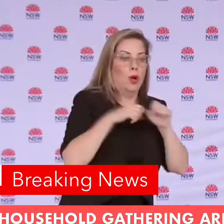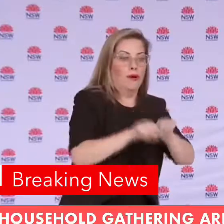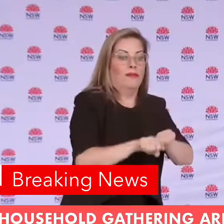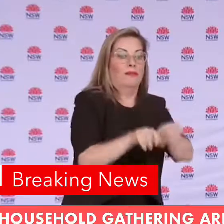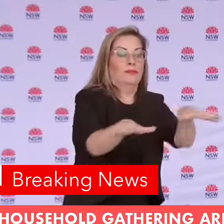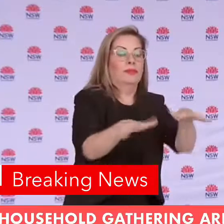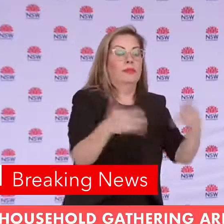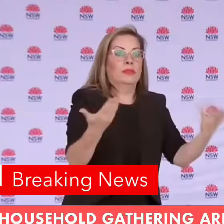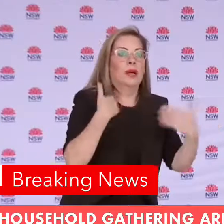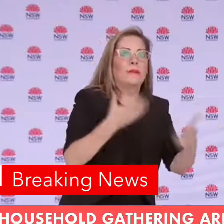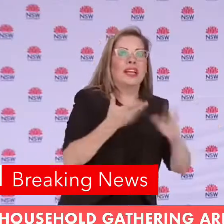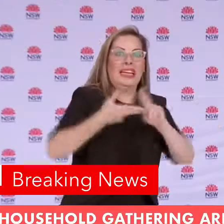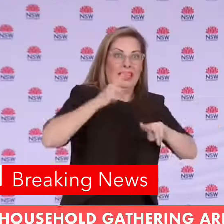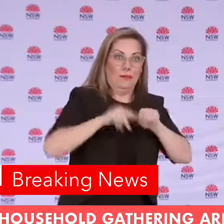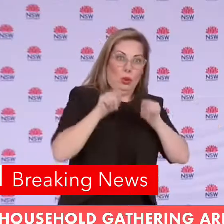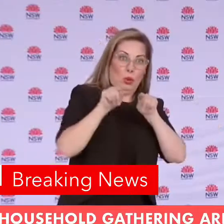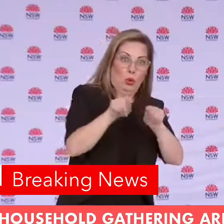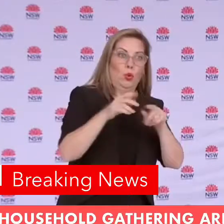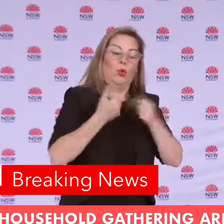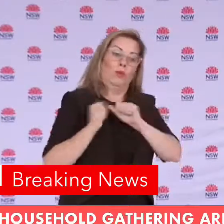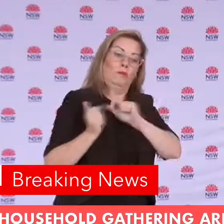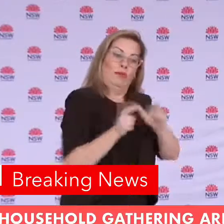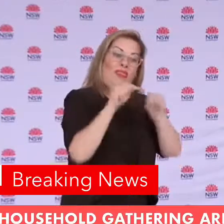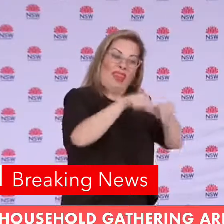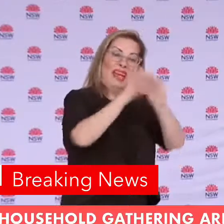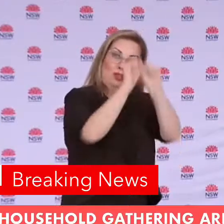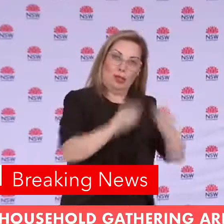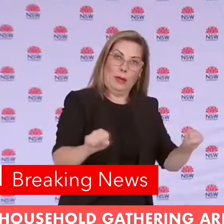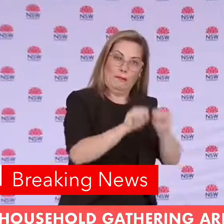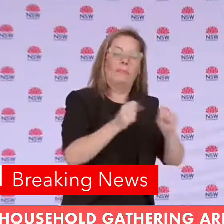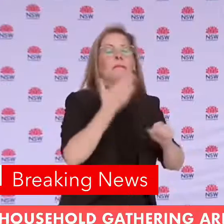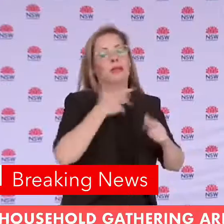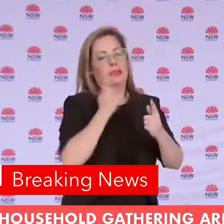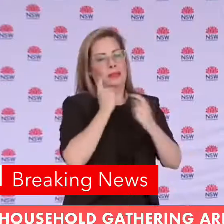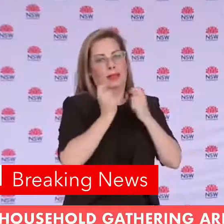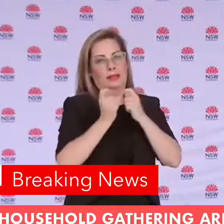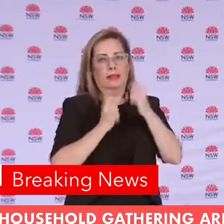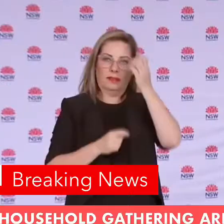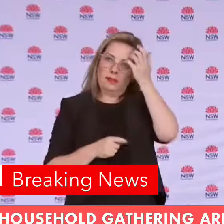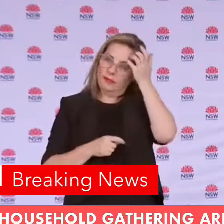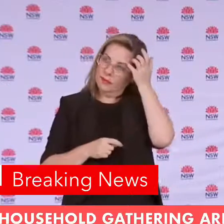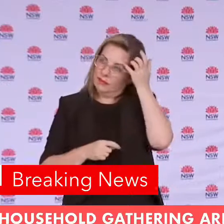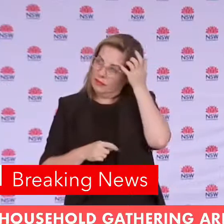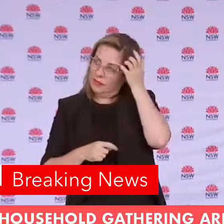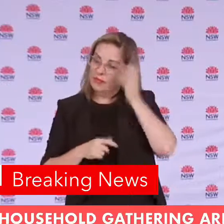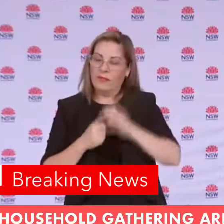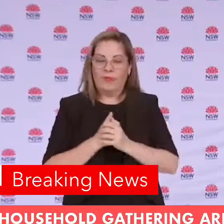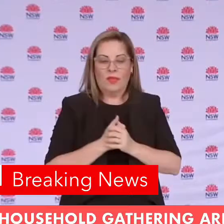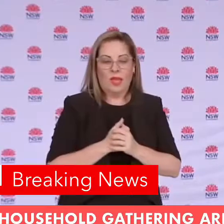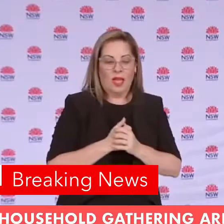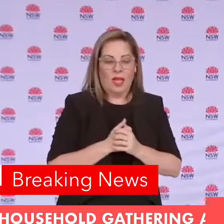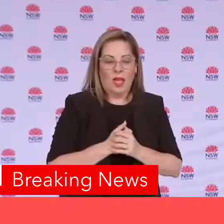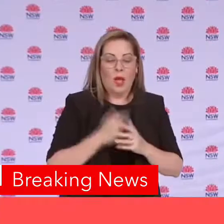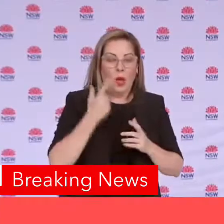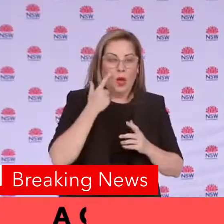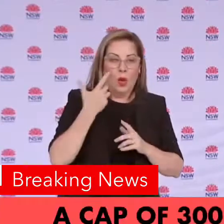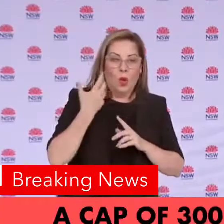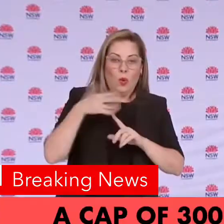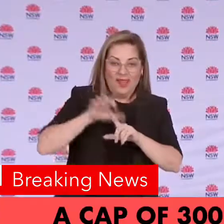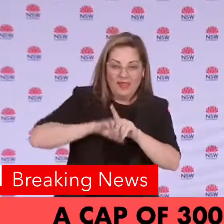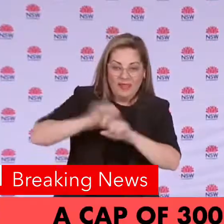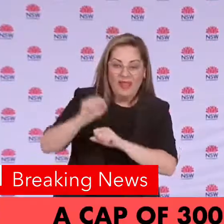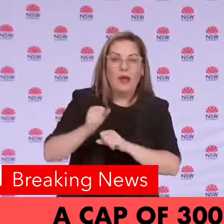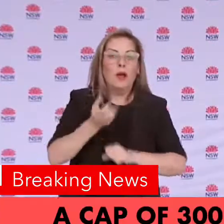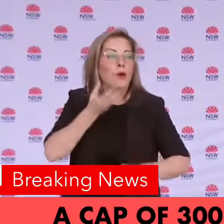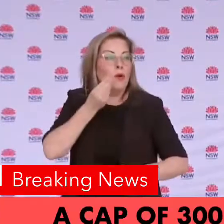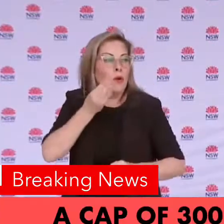also been the state sewage surveillance program has detected traces of the virus at a treatment plant in Hornsby